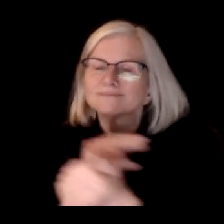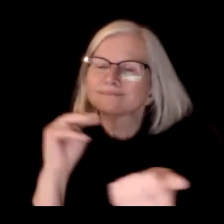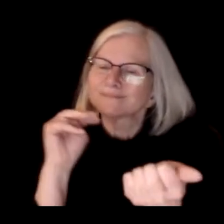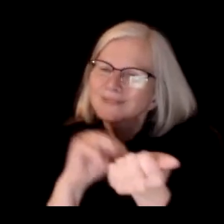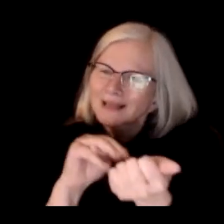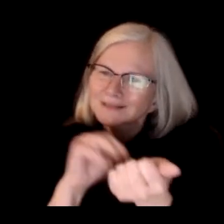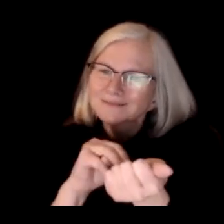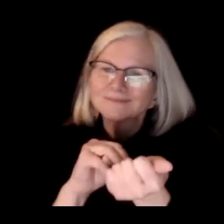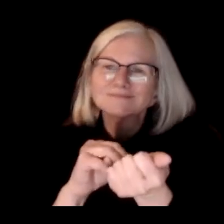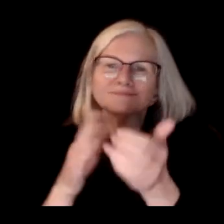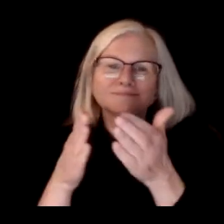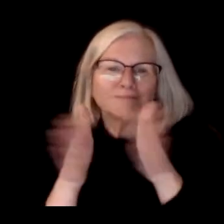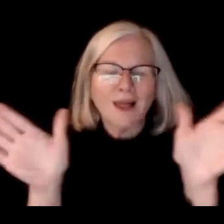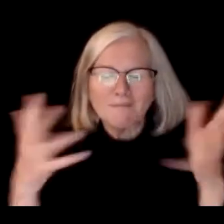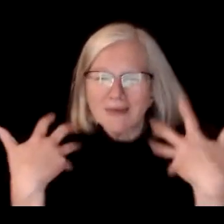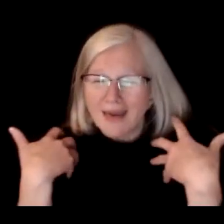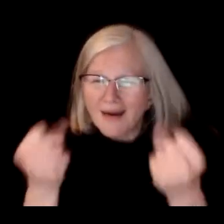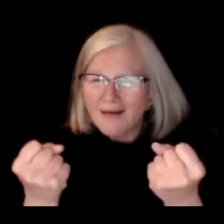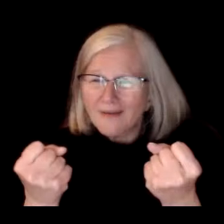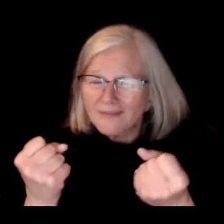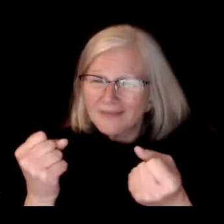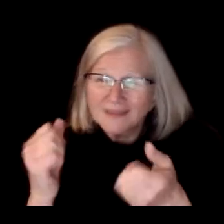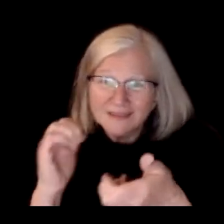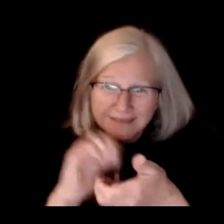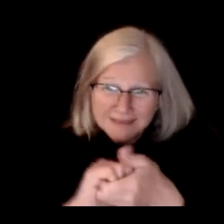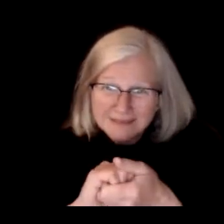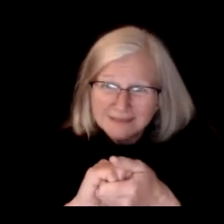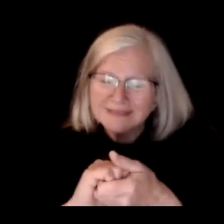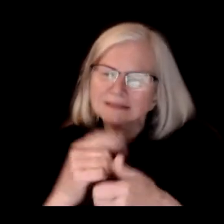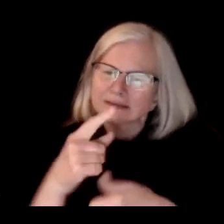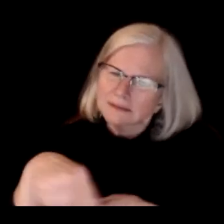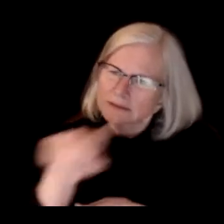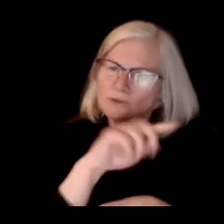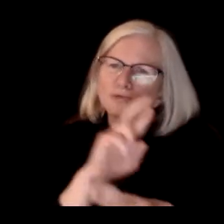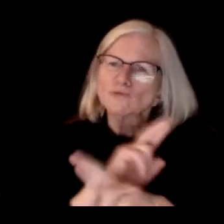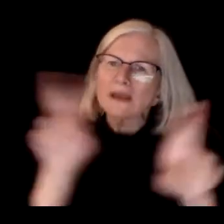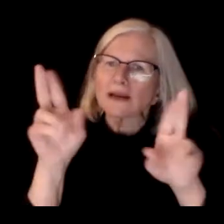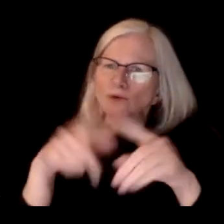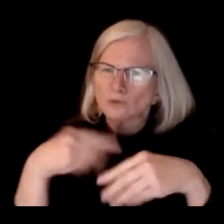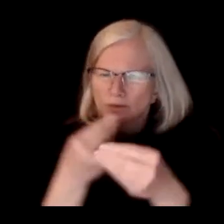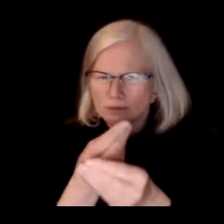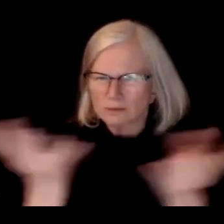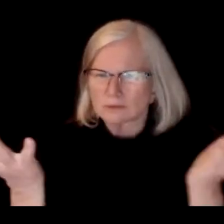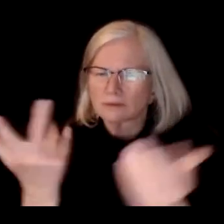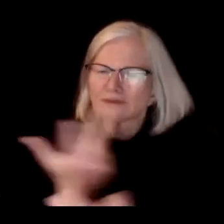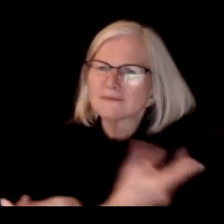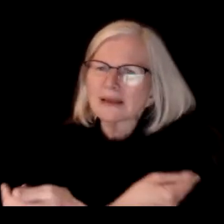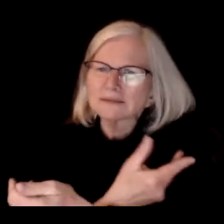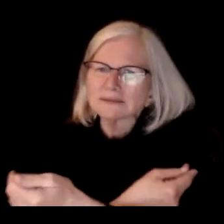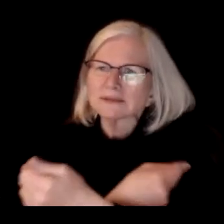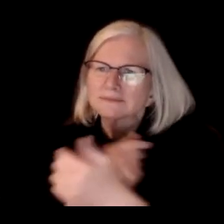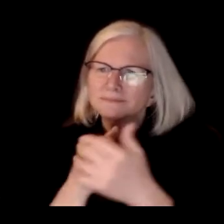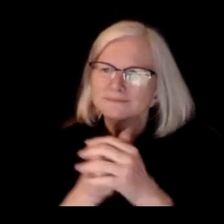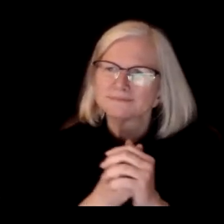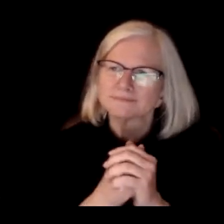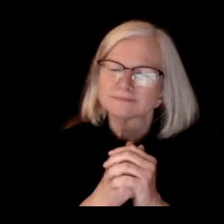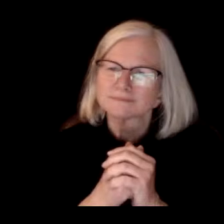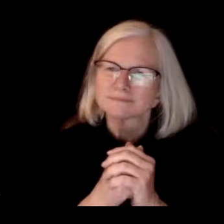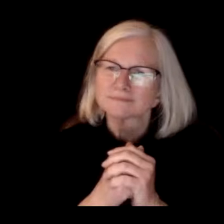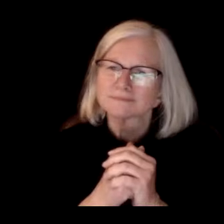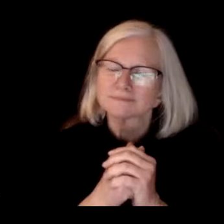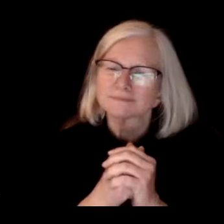us. Everybody's getting ready to create more capacity to vaccinate. But now we need the supply of